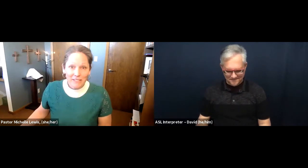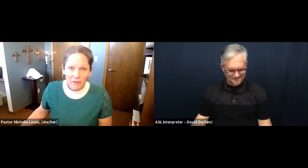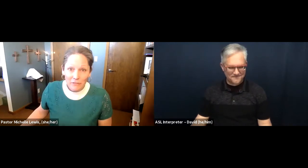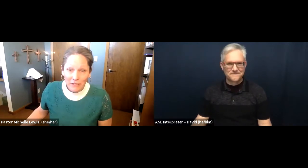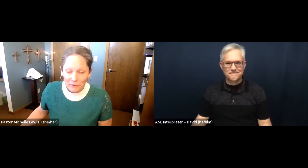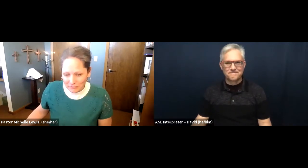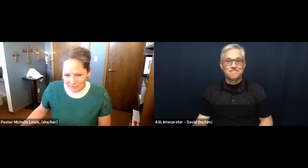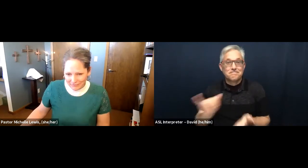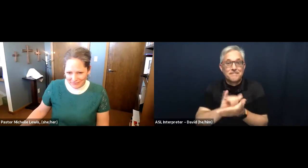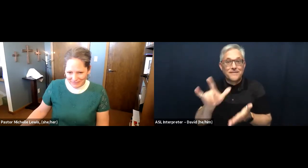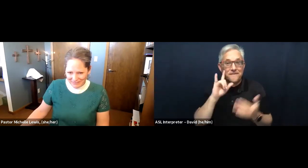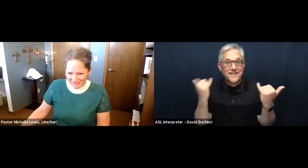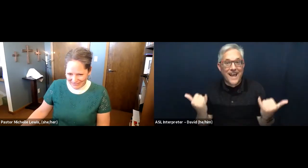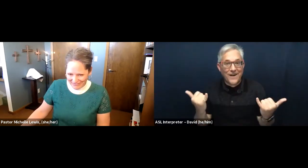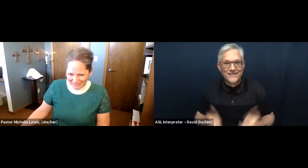that's all for now.